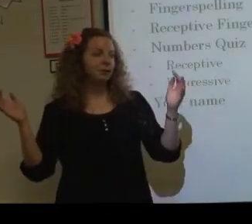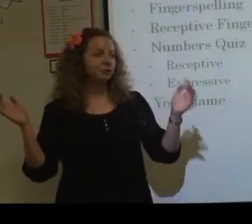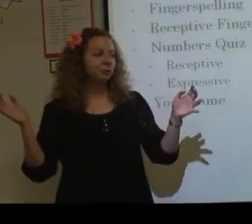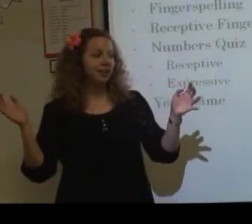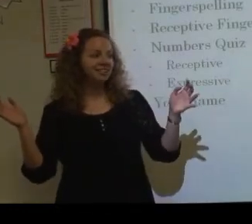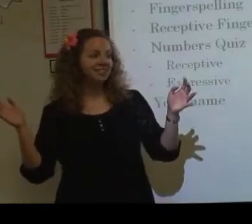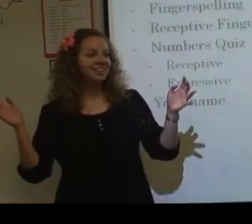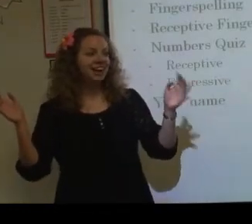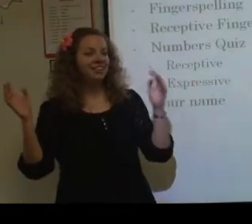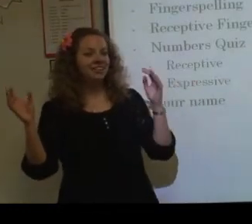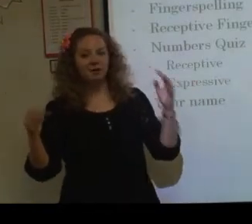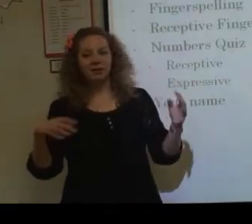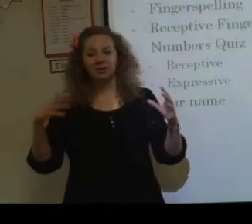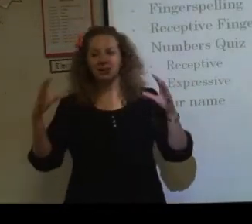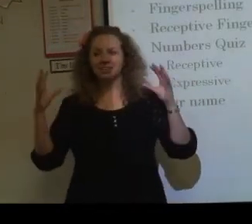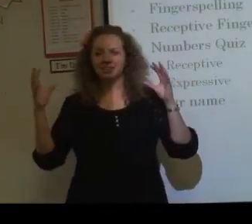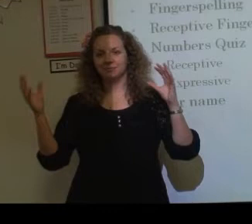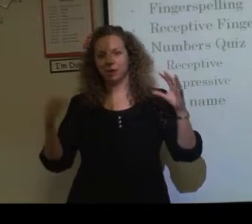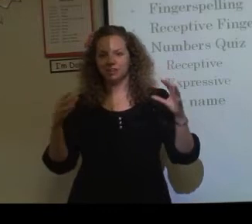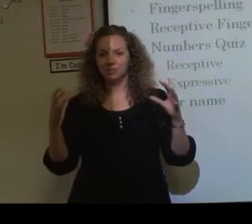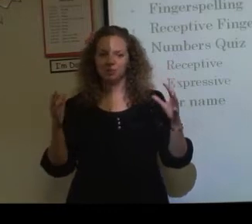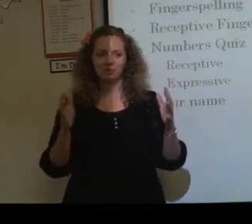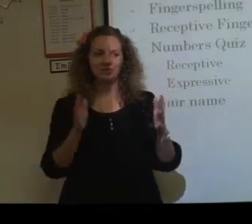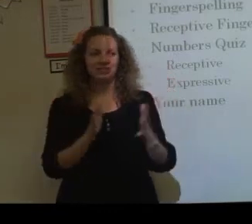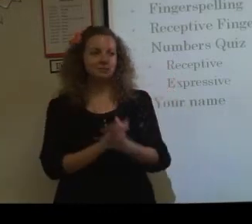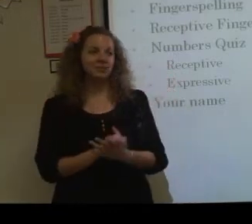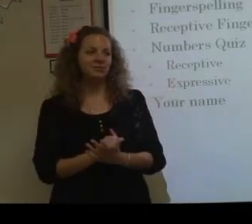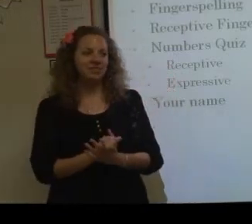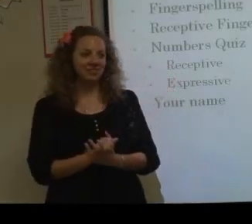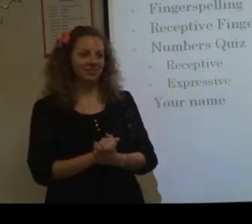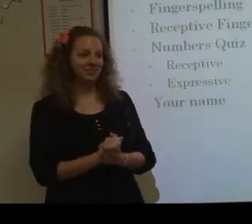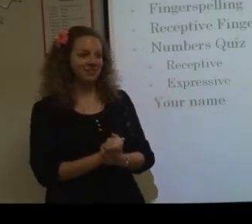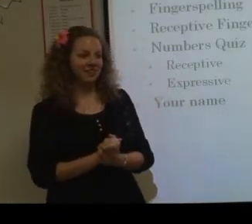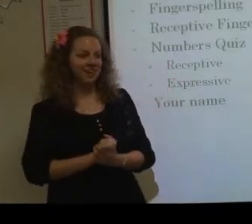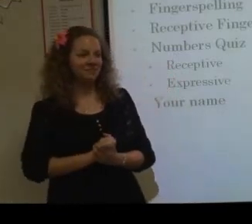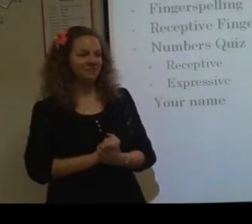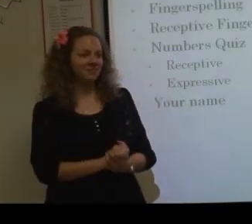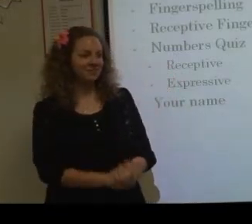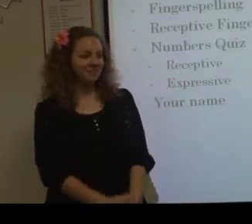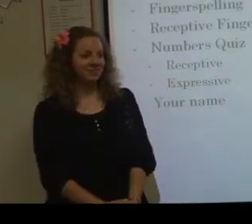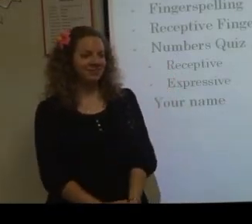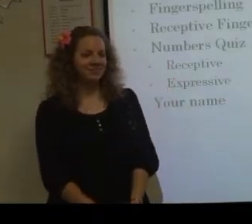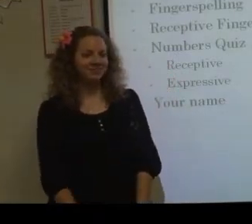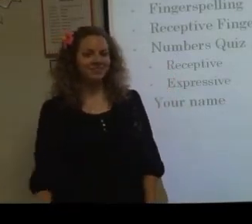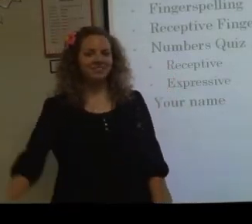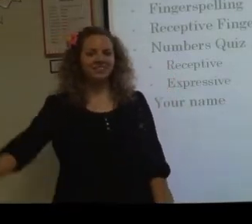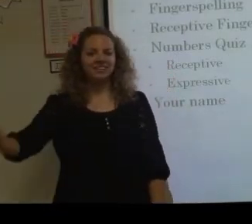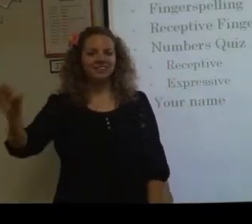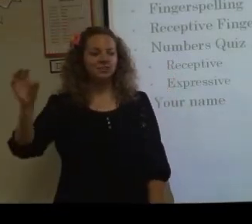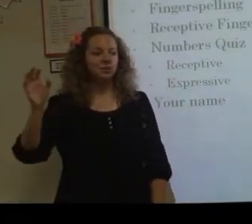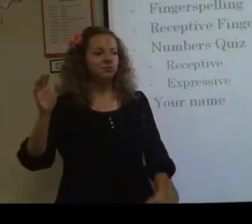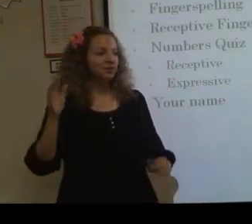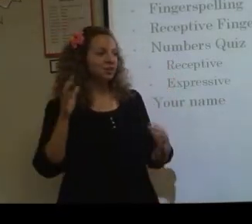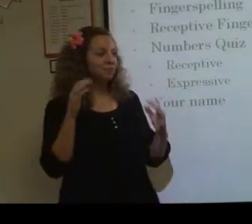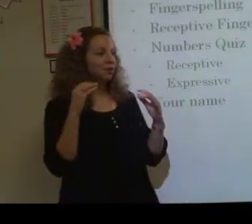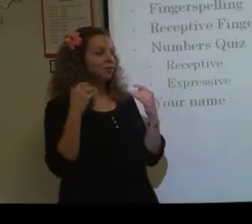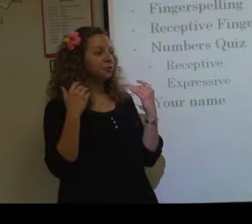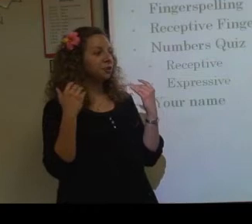it twice. And then that way you guys can practice your receptive skills. Okay? Ready? So the first time I'll go through